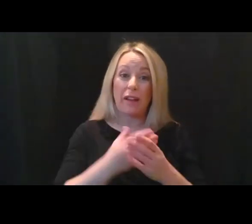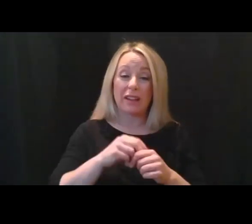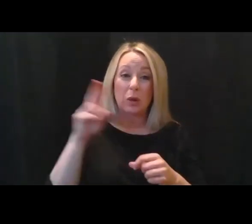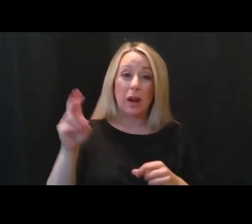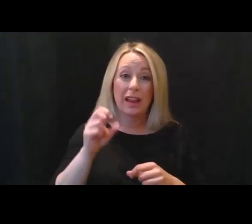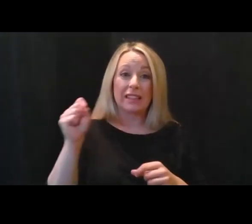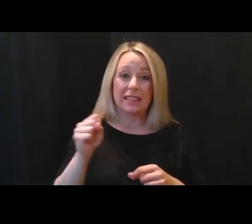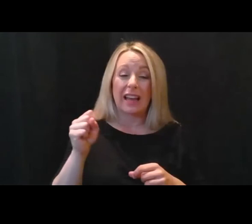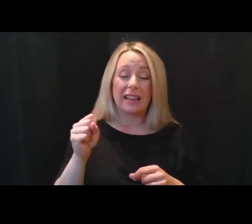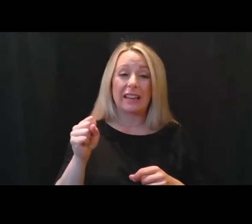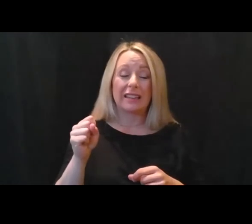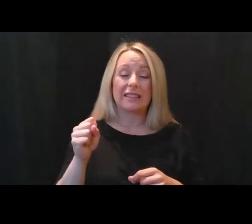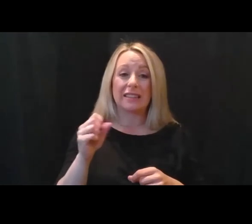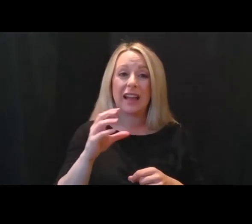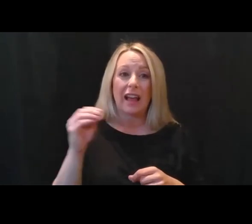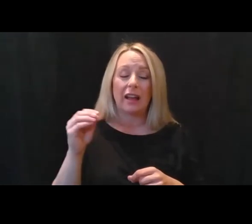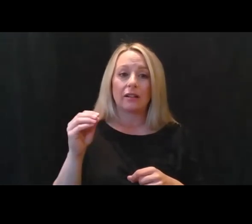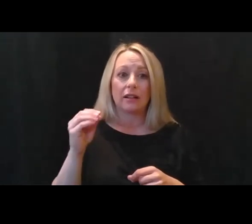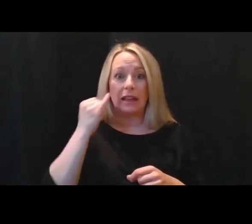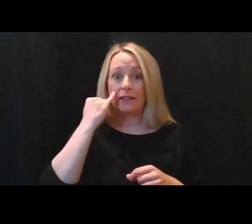be soon.